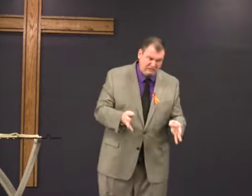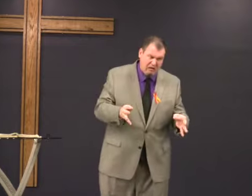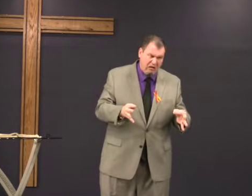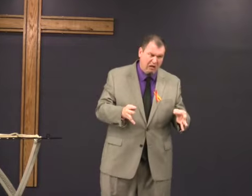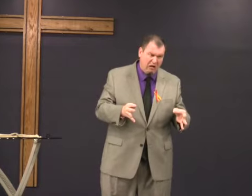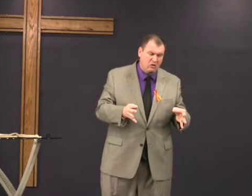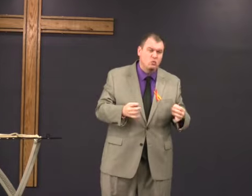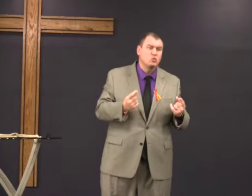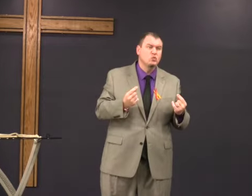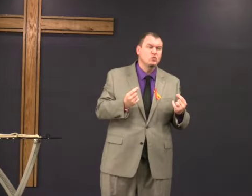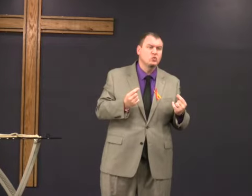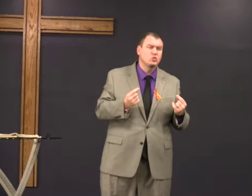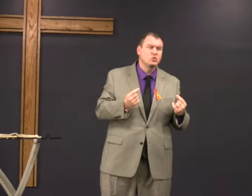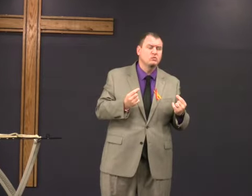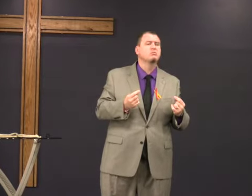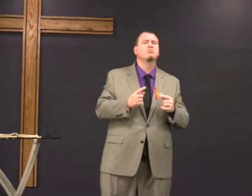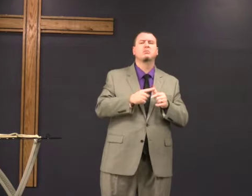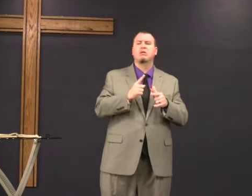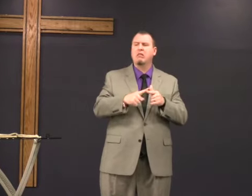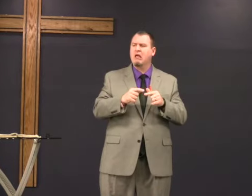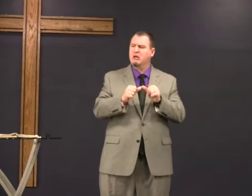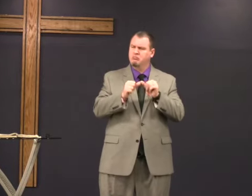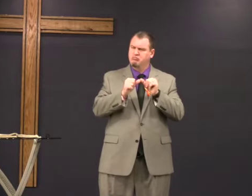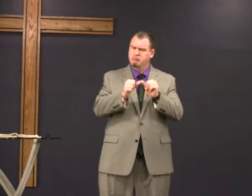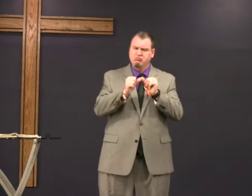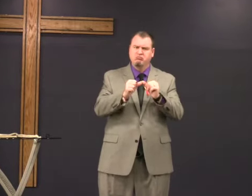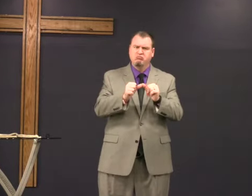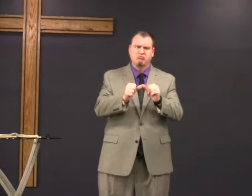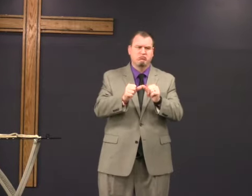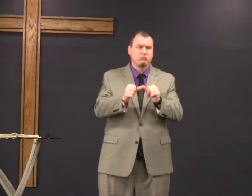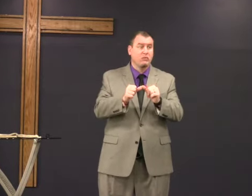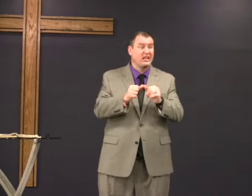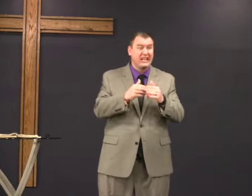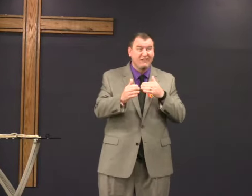Not only was Nehemiah determined,